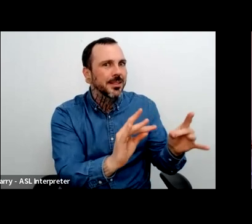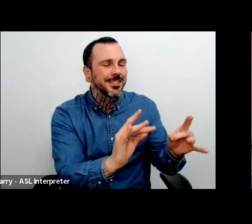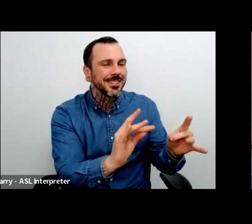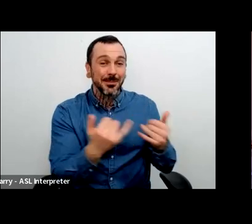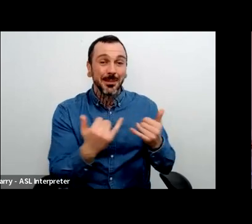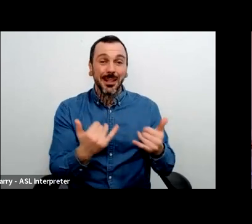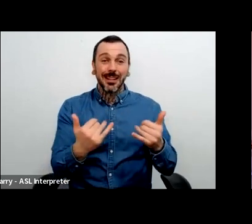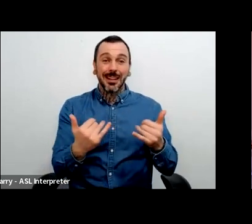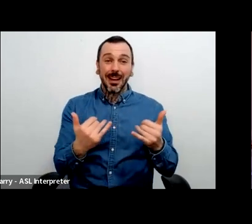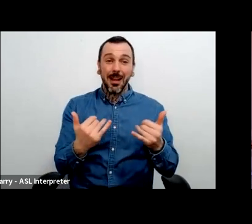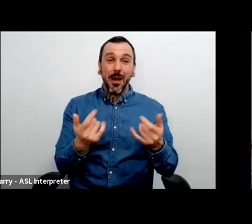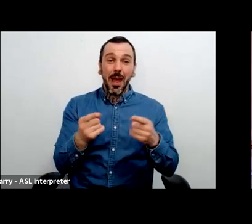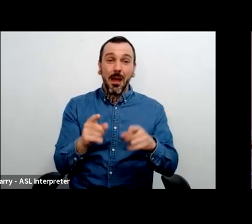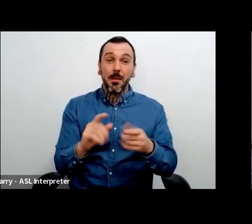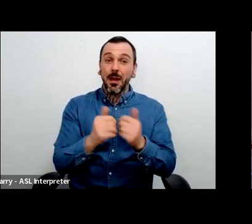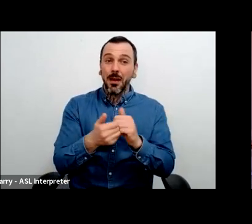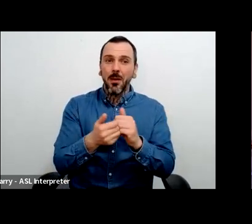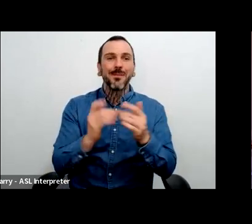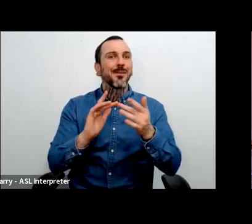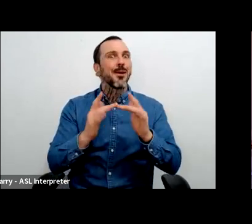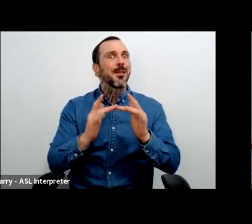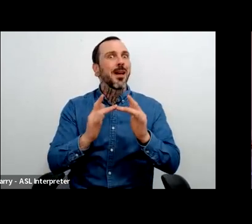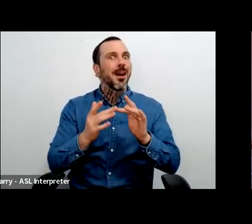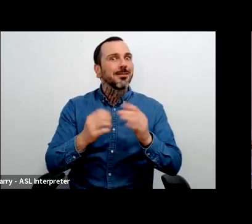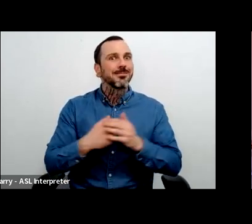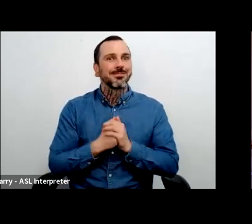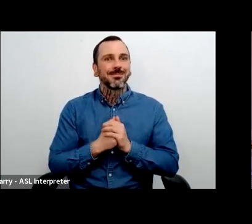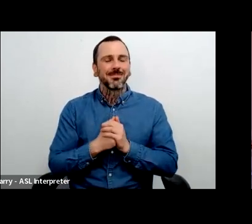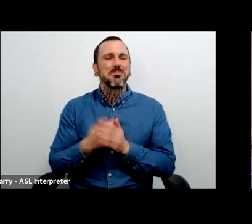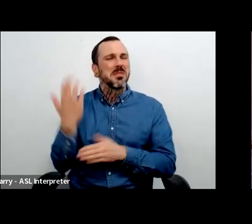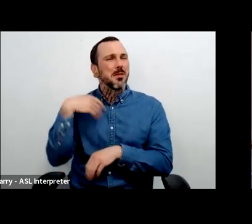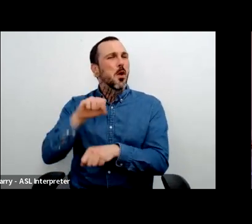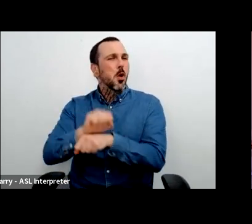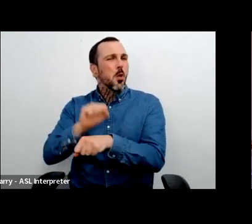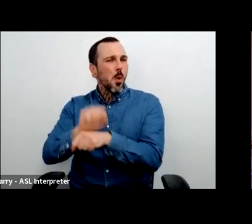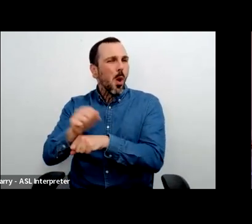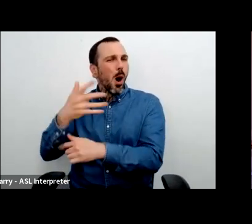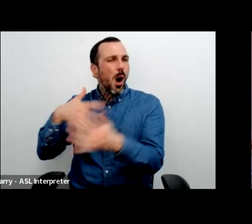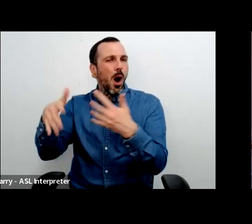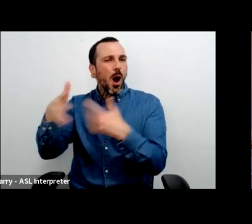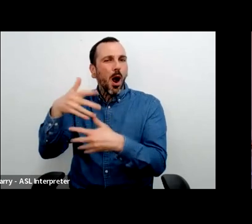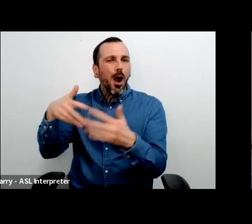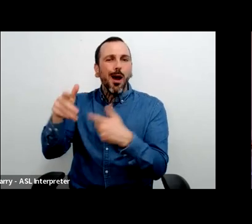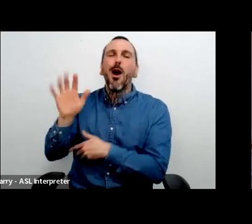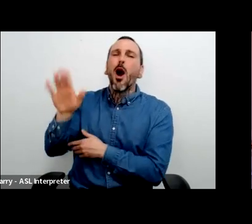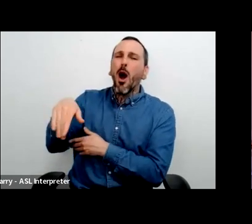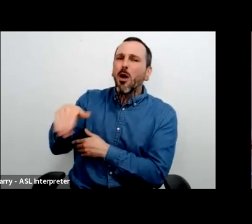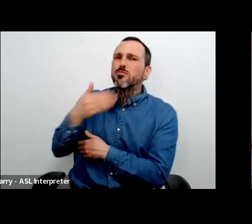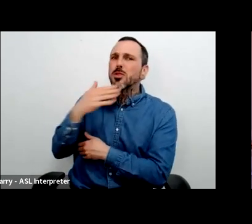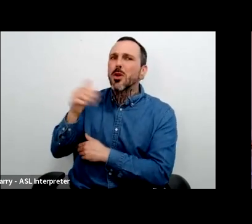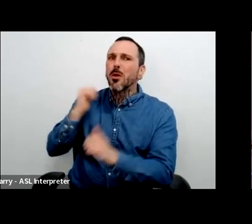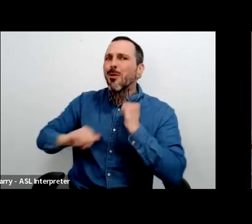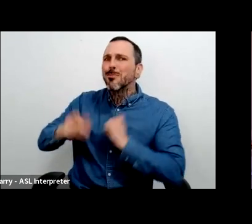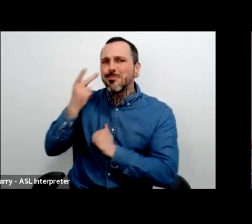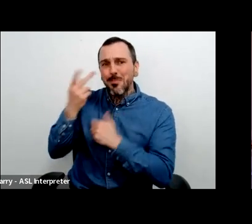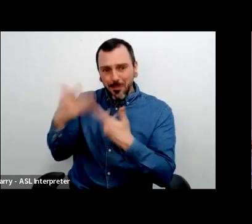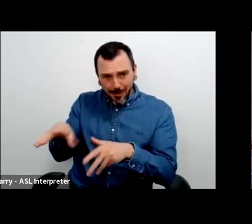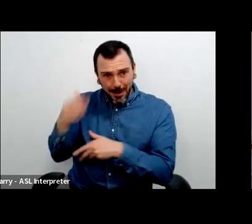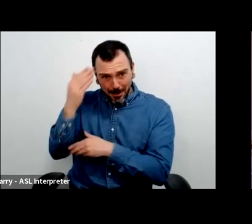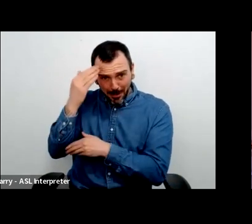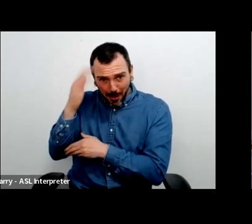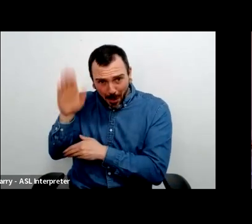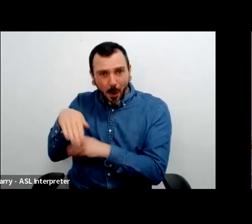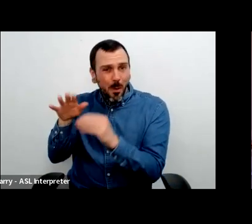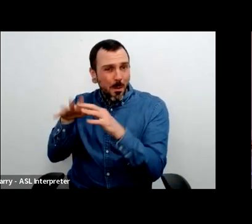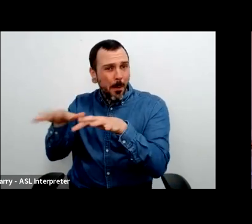as well as opposed to around the cooler at the office, since nobody's at the office anyway. So I think